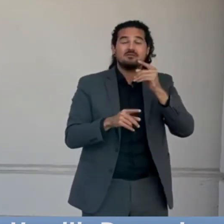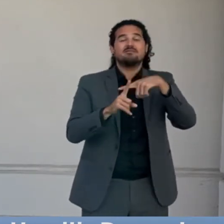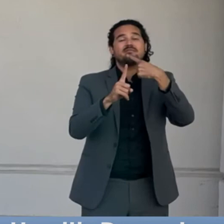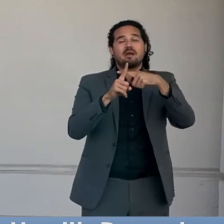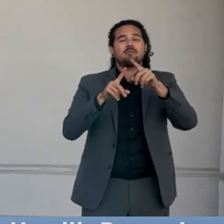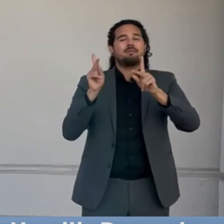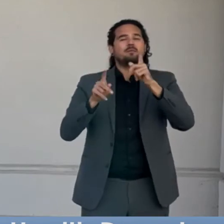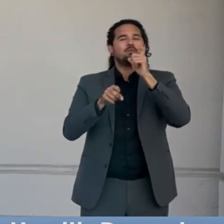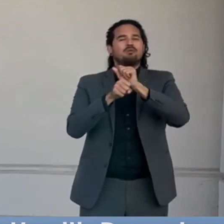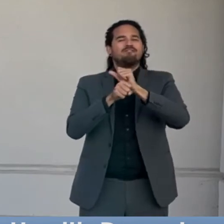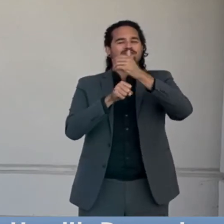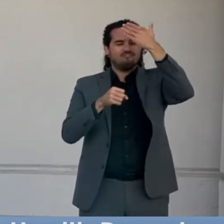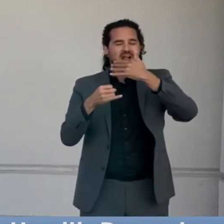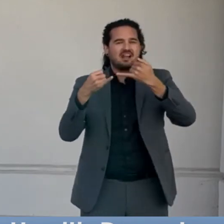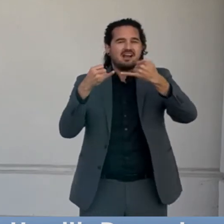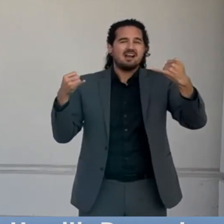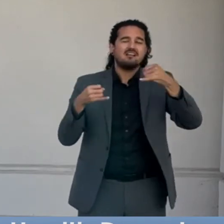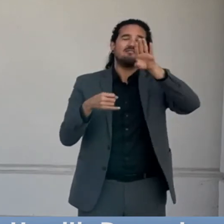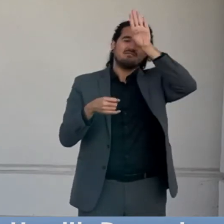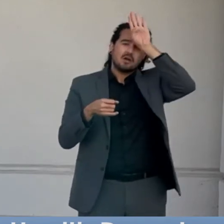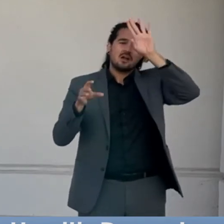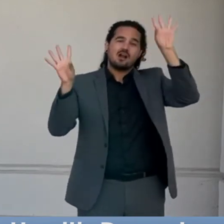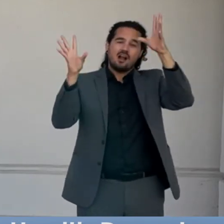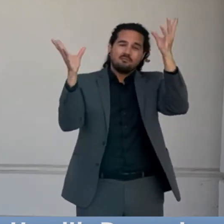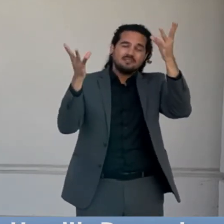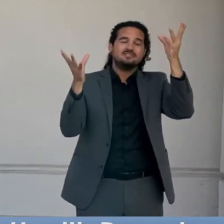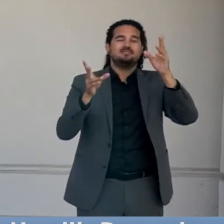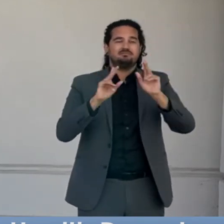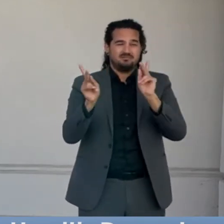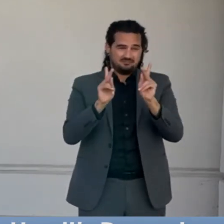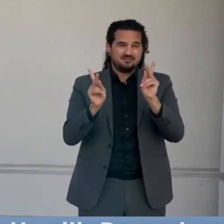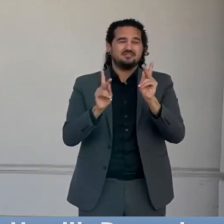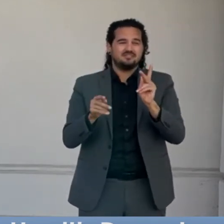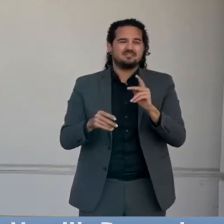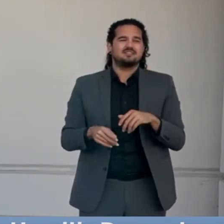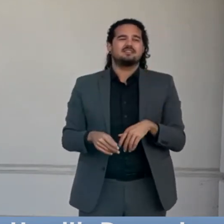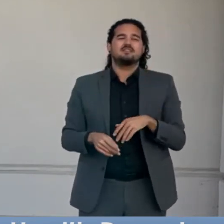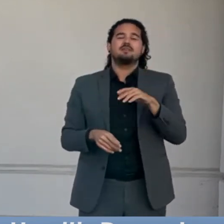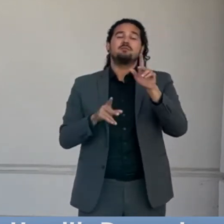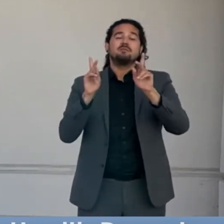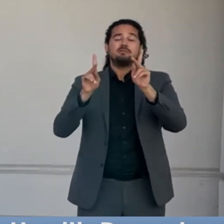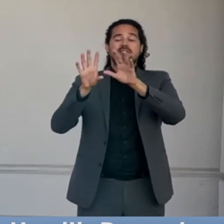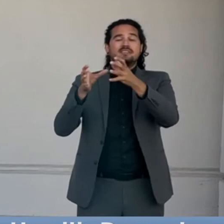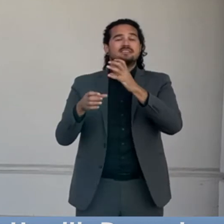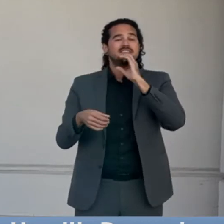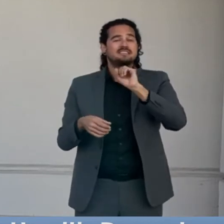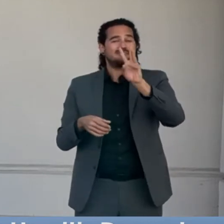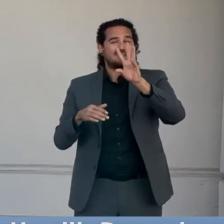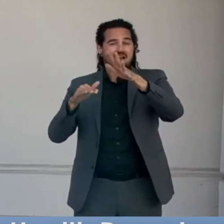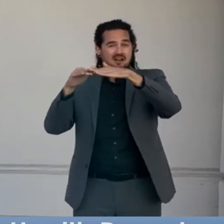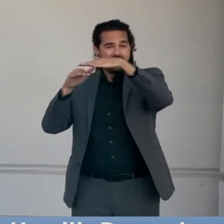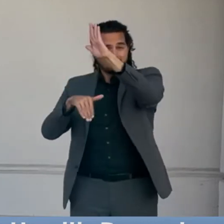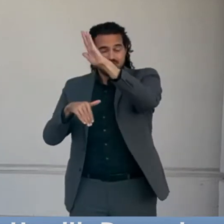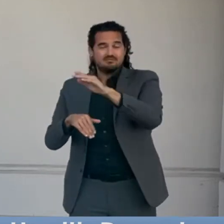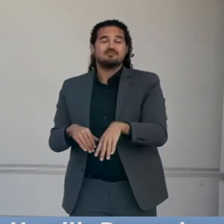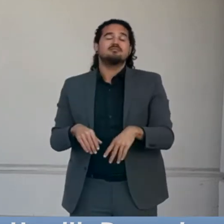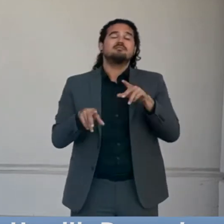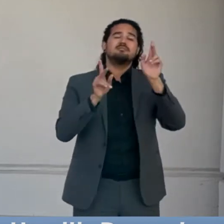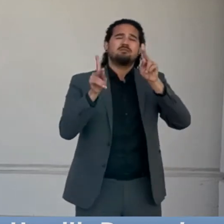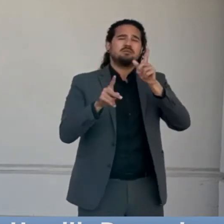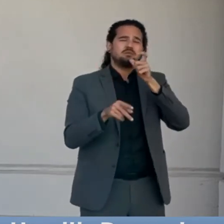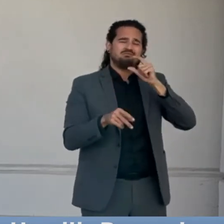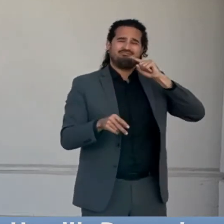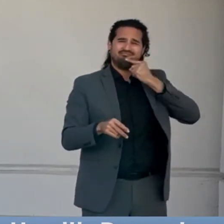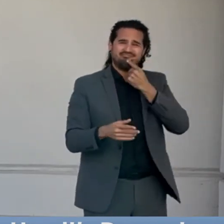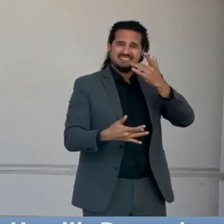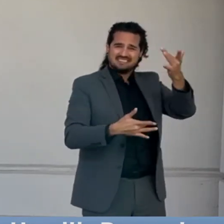eventually for the people over 65 and those with other types of illnesses, comorbid conditions. ABC the area. Dr.